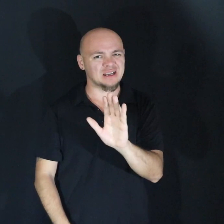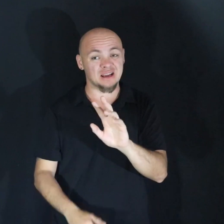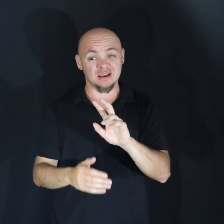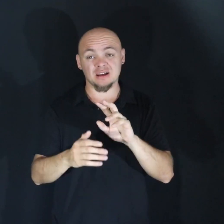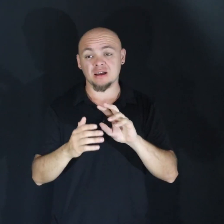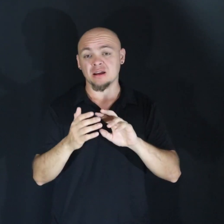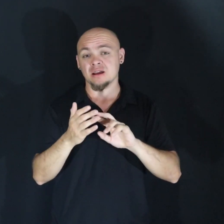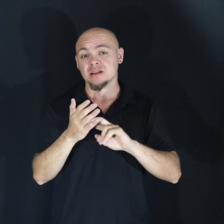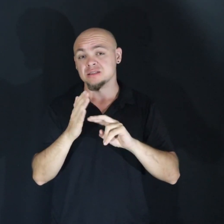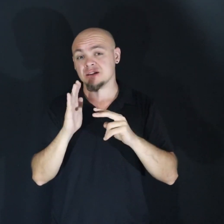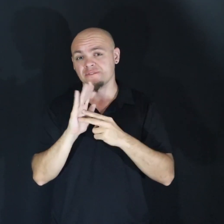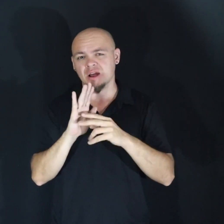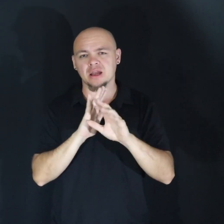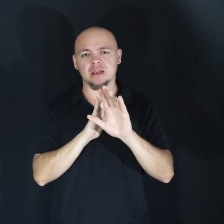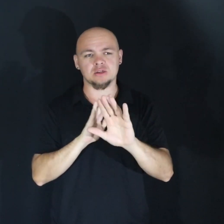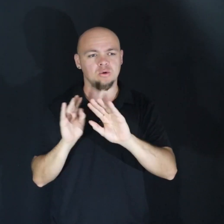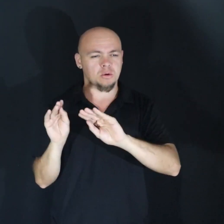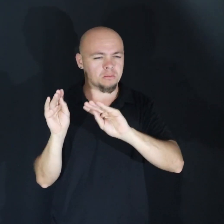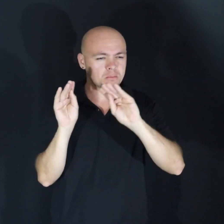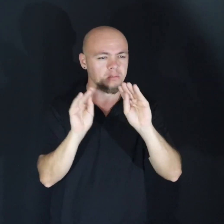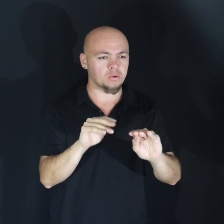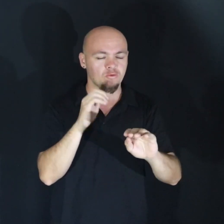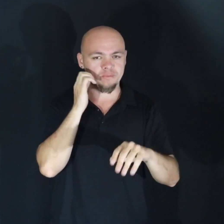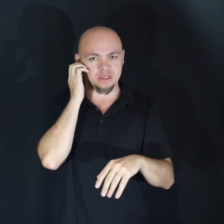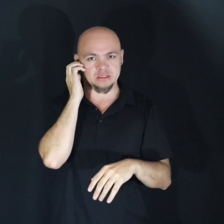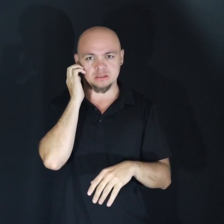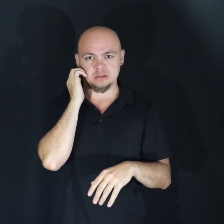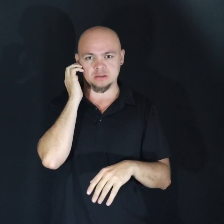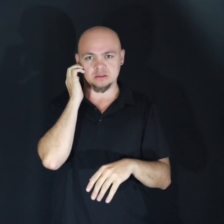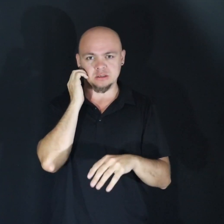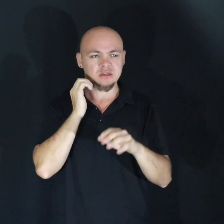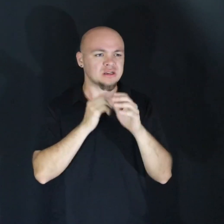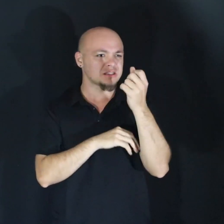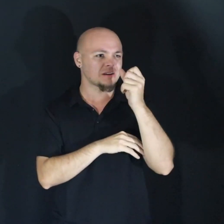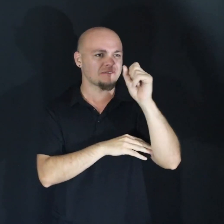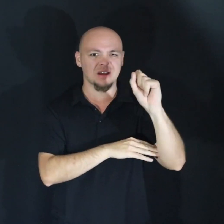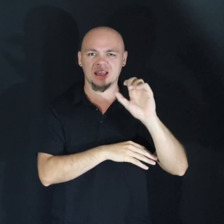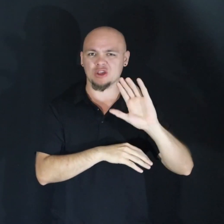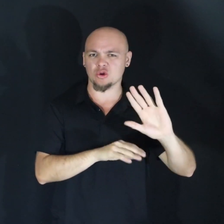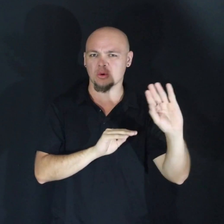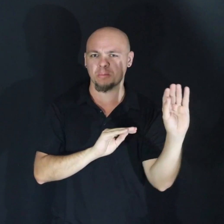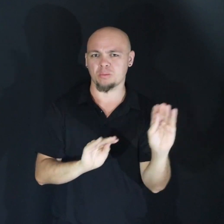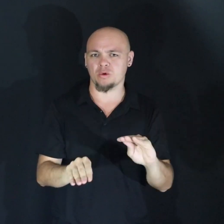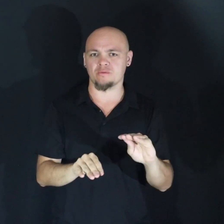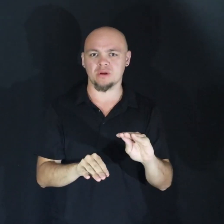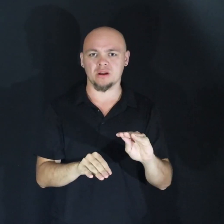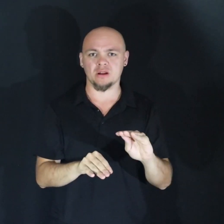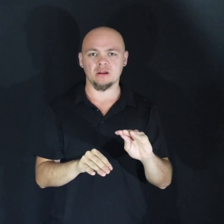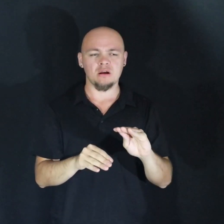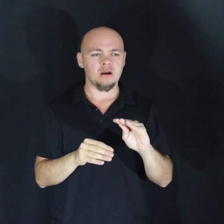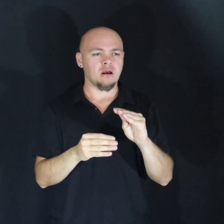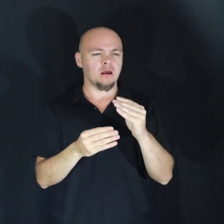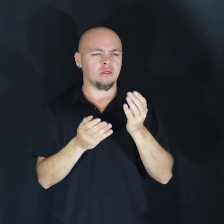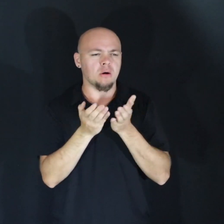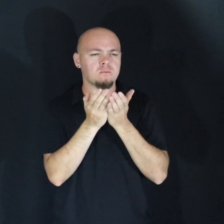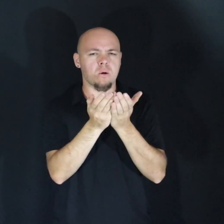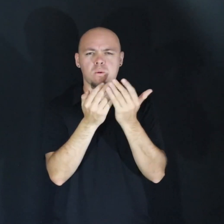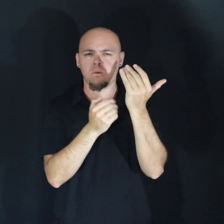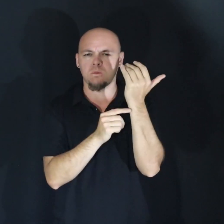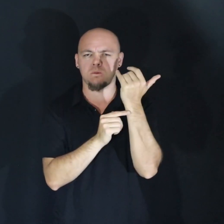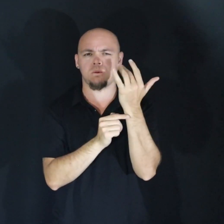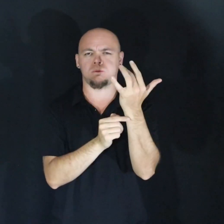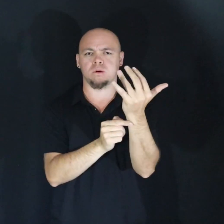Defying your own movement. Defying the winds that blow your sails.